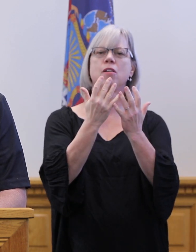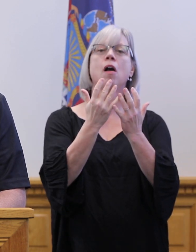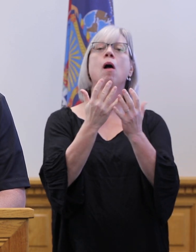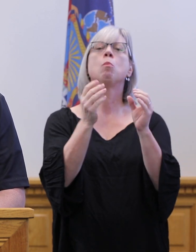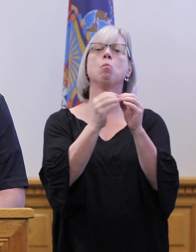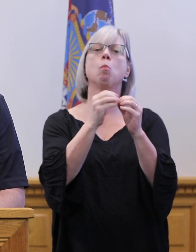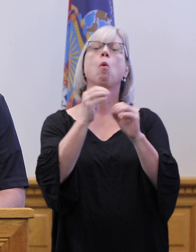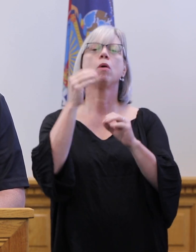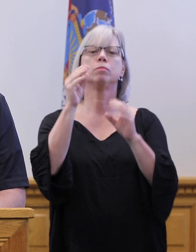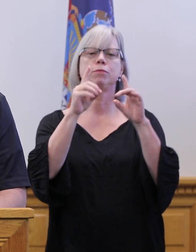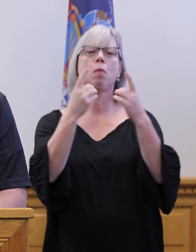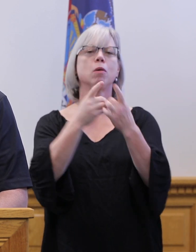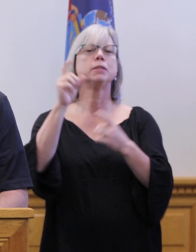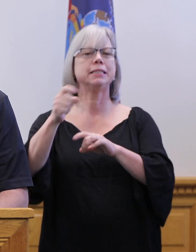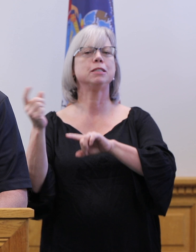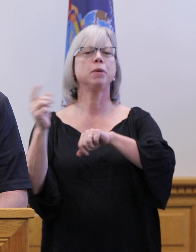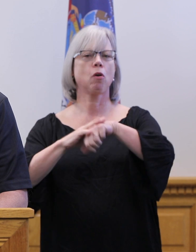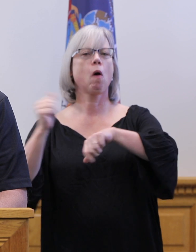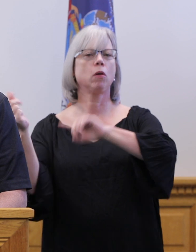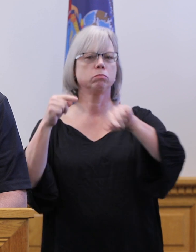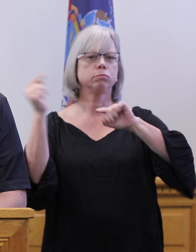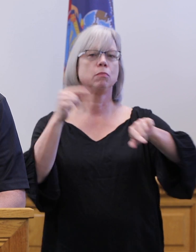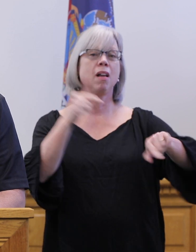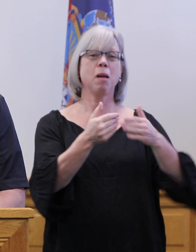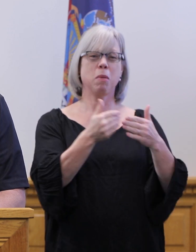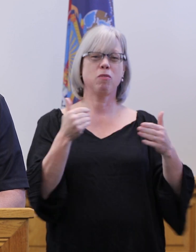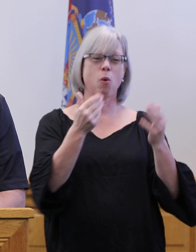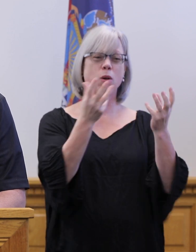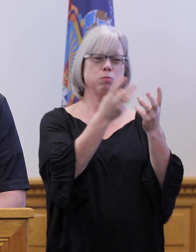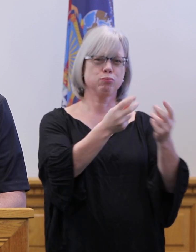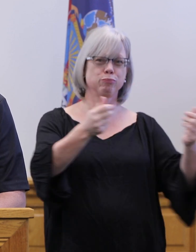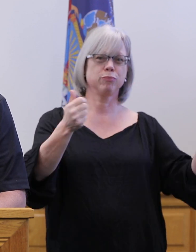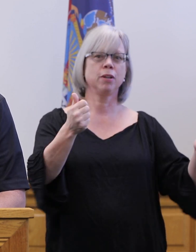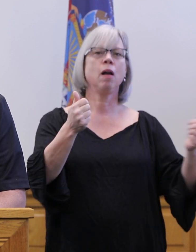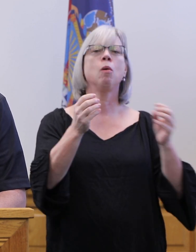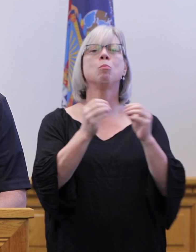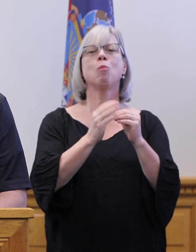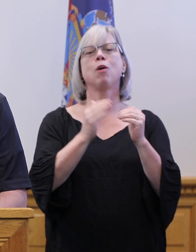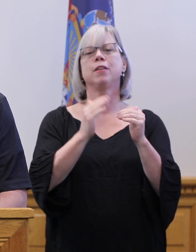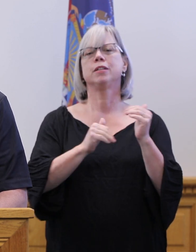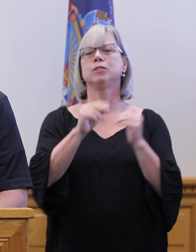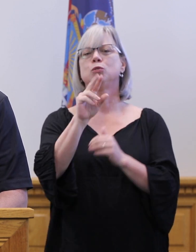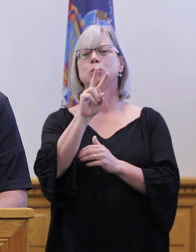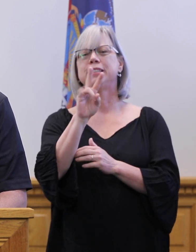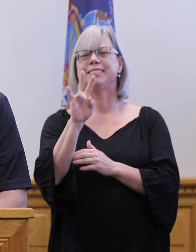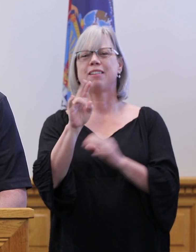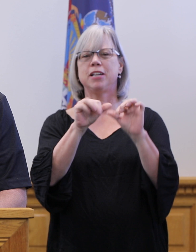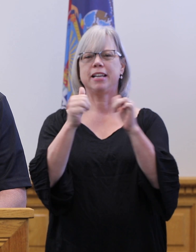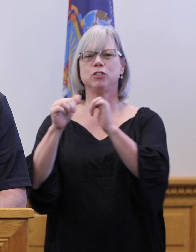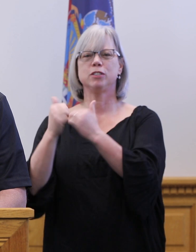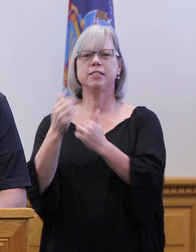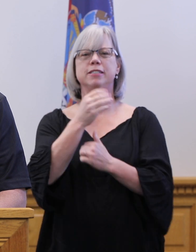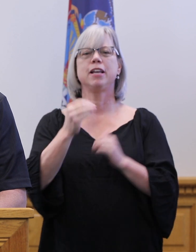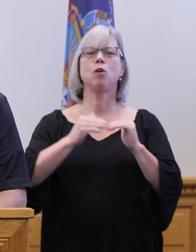Oswego County. Before it was over, more than 27 agencies and over 100 personnel from 3 counties, including the